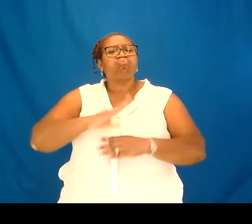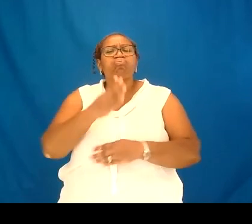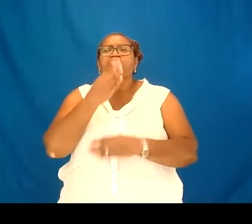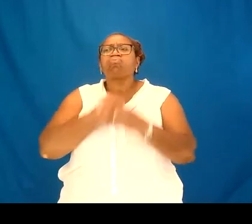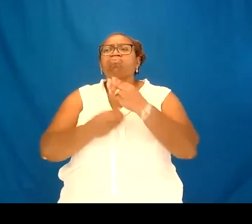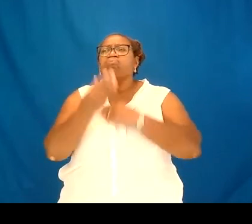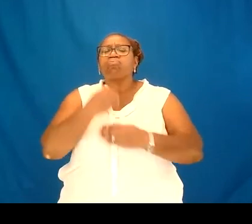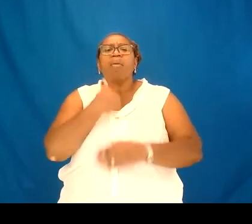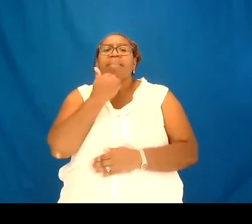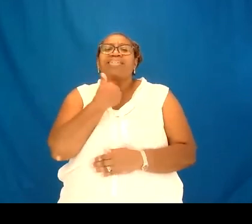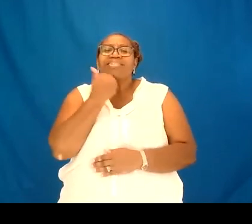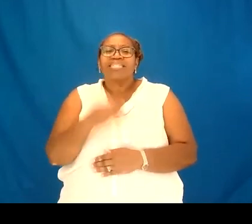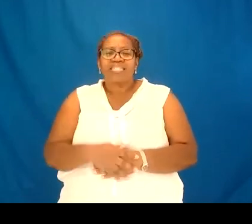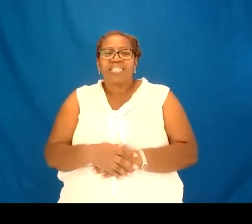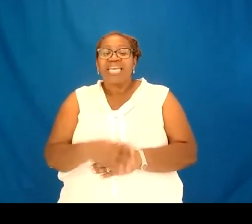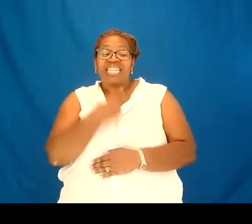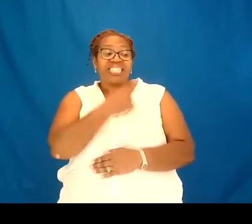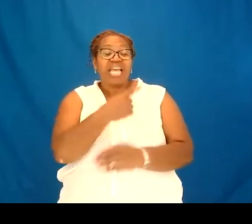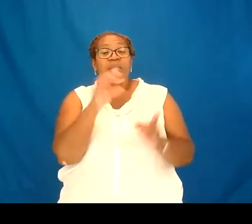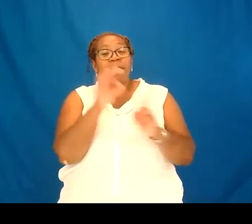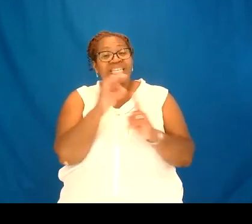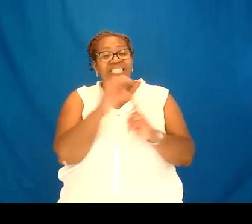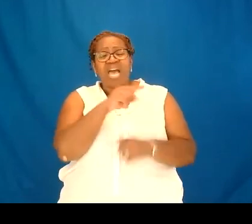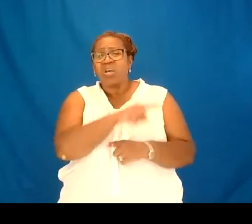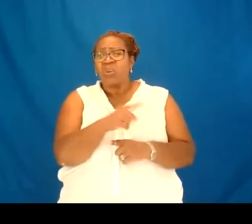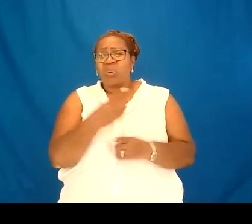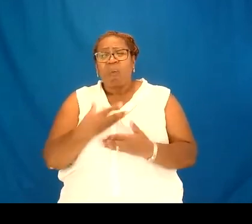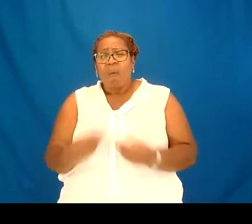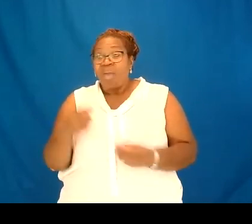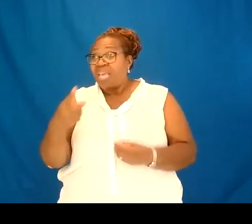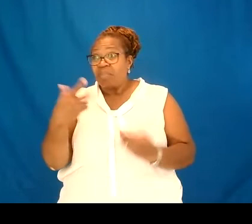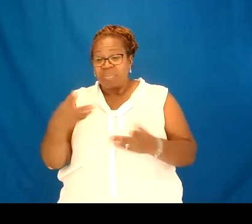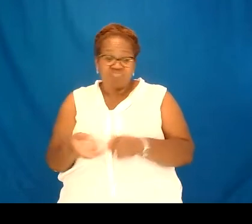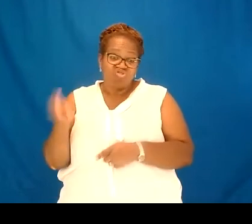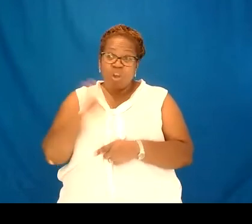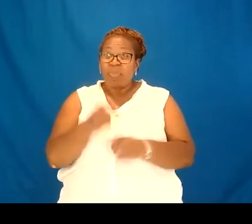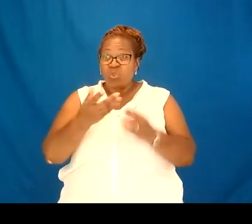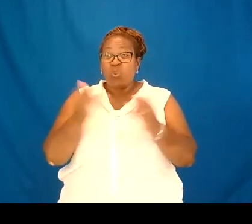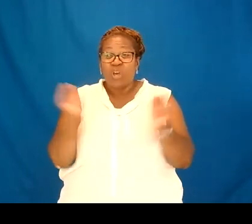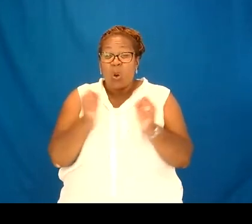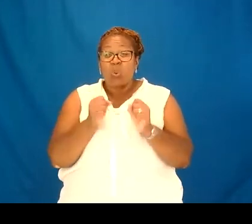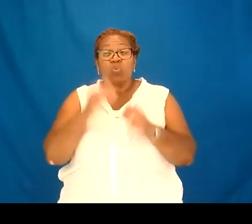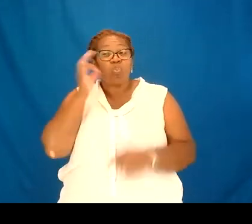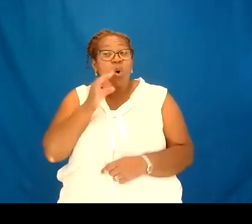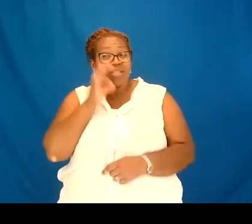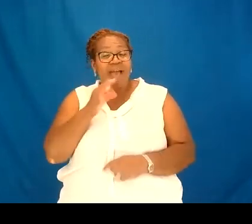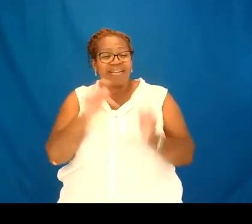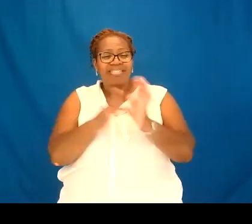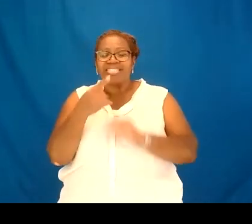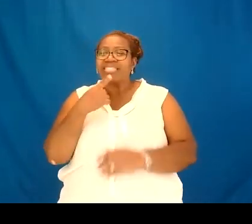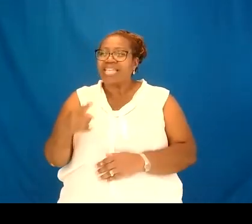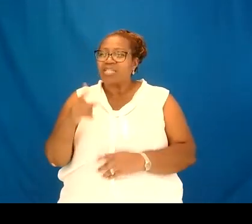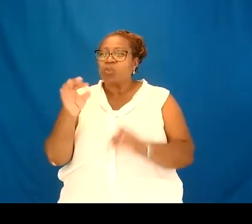who is especially exhausted after running half-dressed into a cold sea, he says, come and